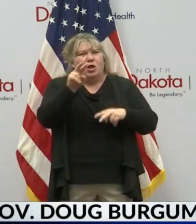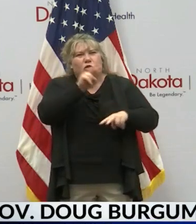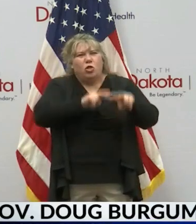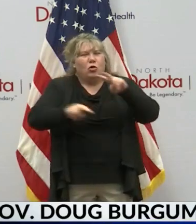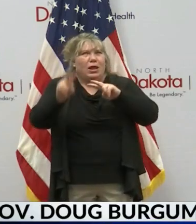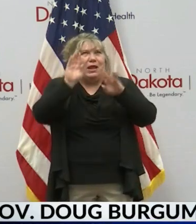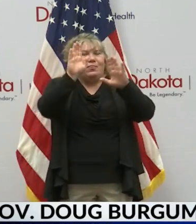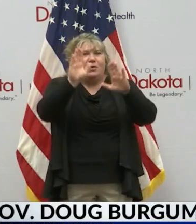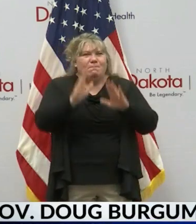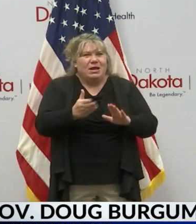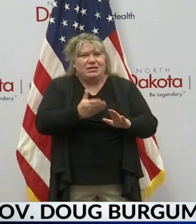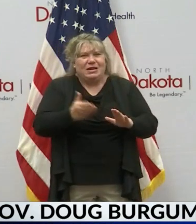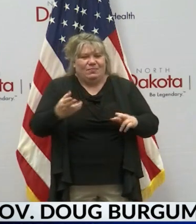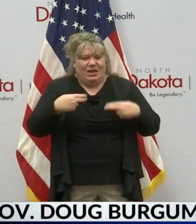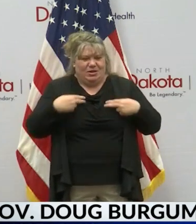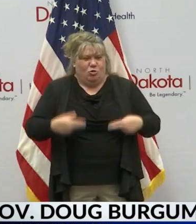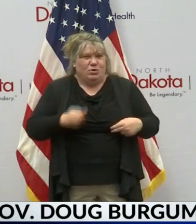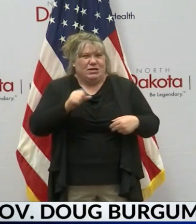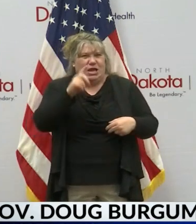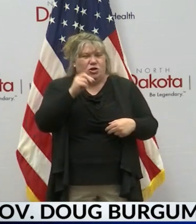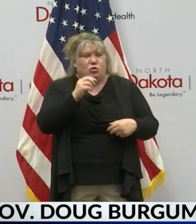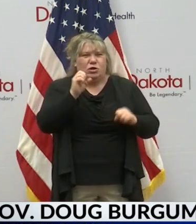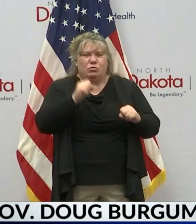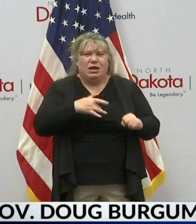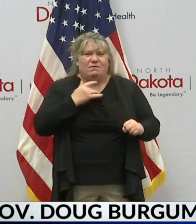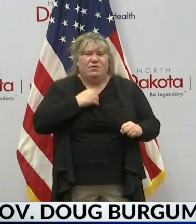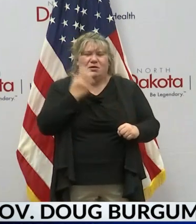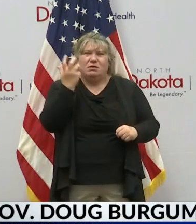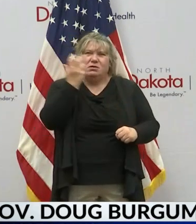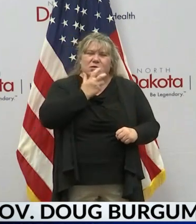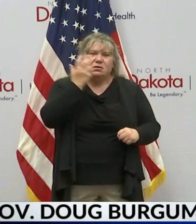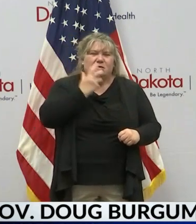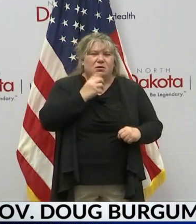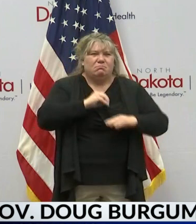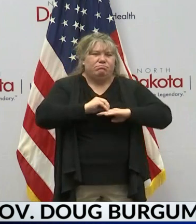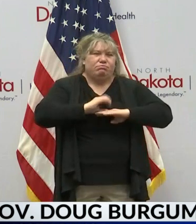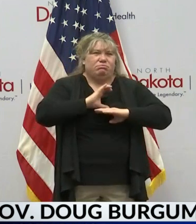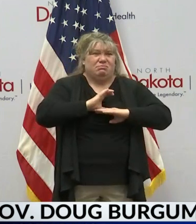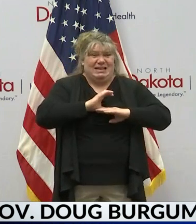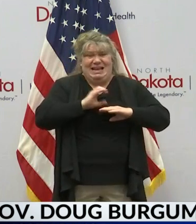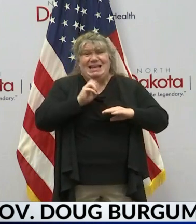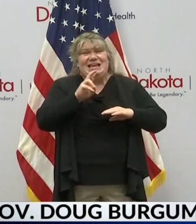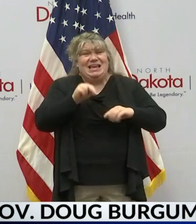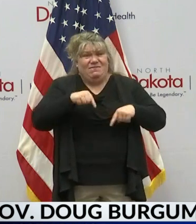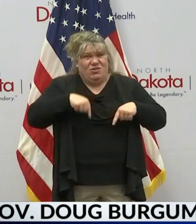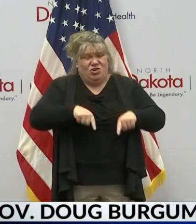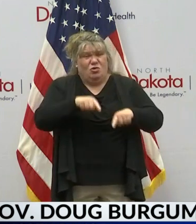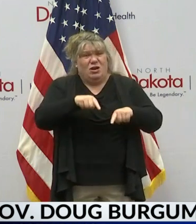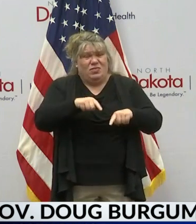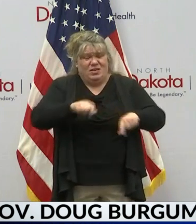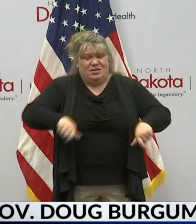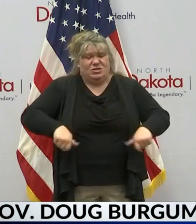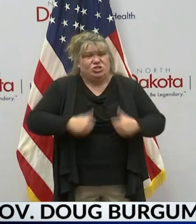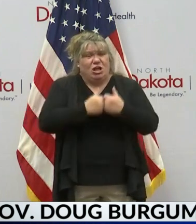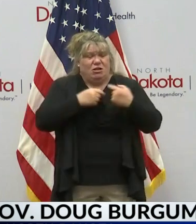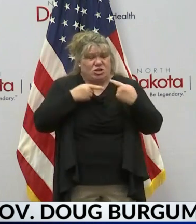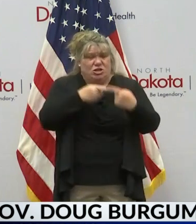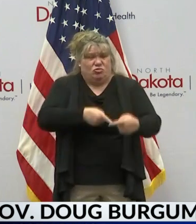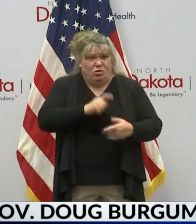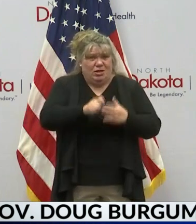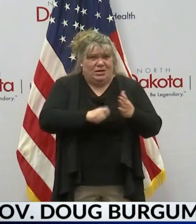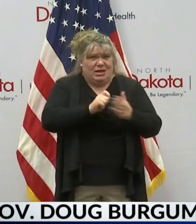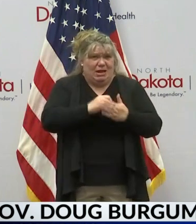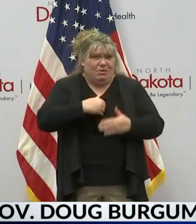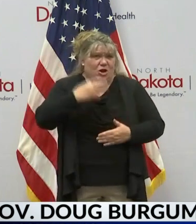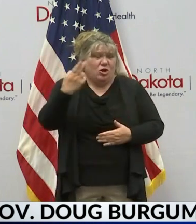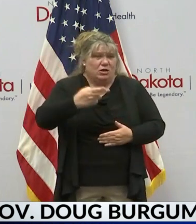incredible things that humans can do, even as we go through some of the most challenging times in our history. And so